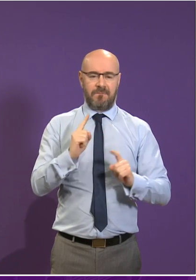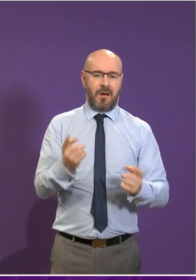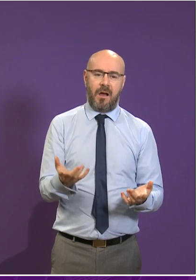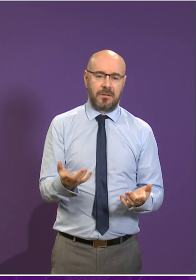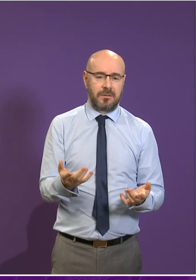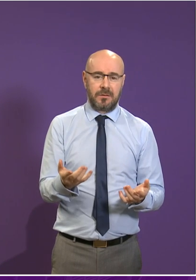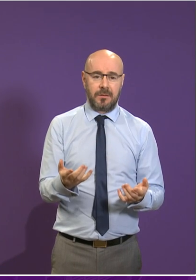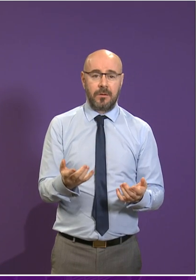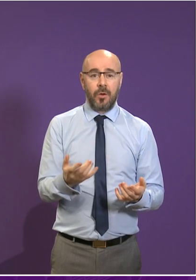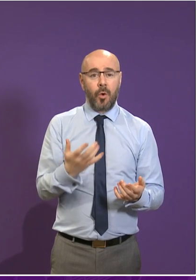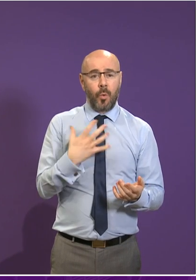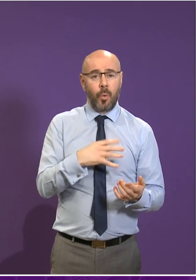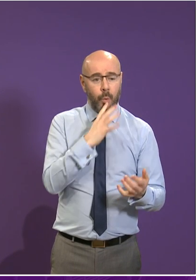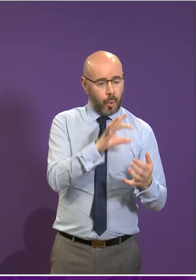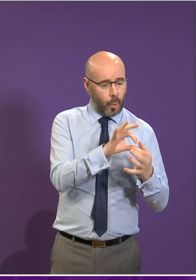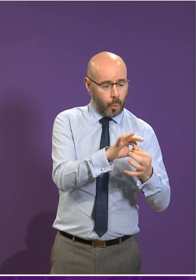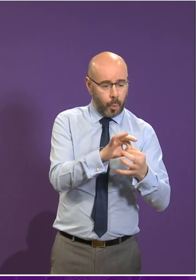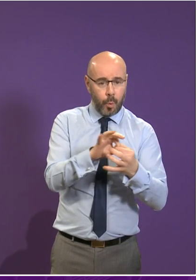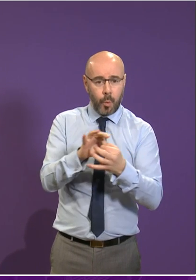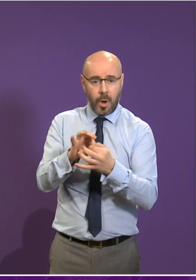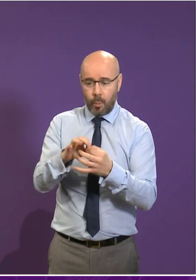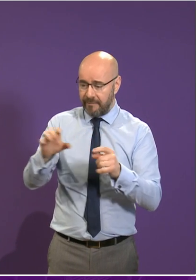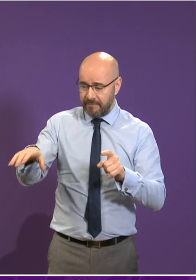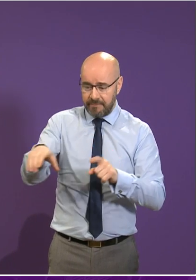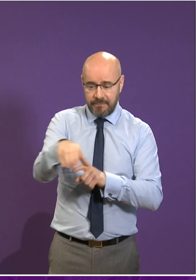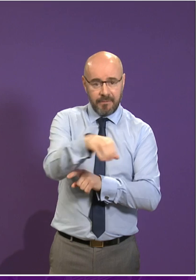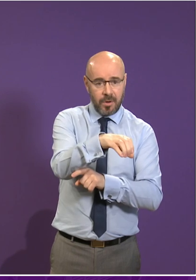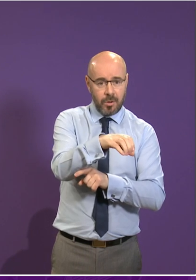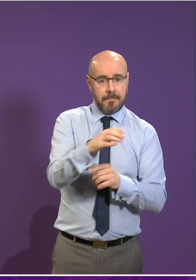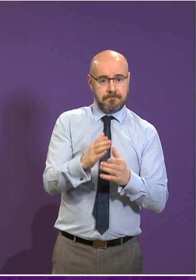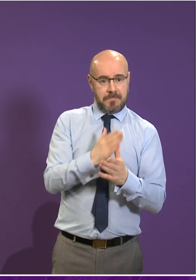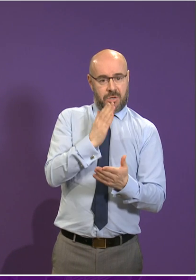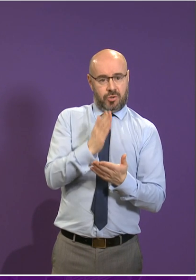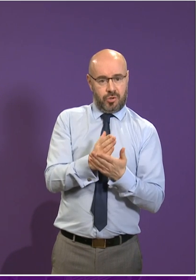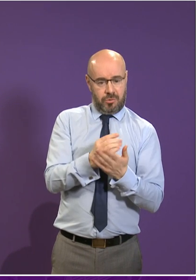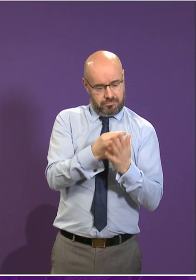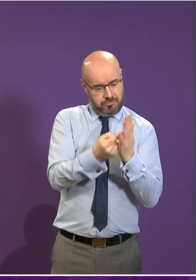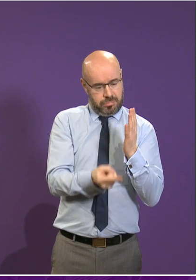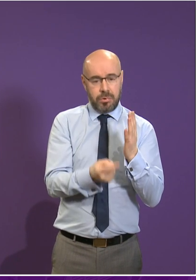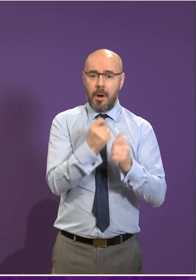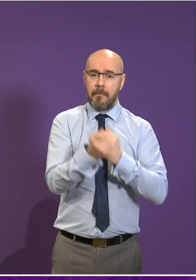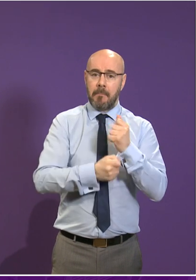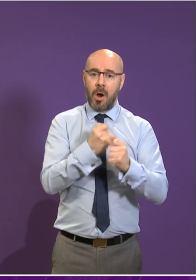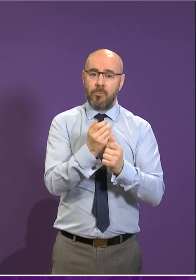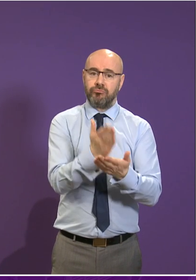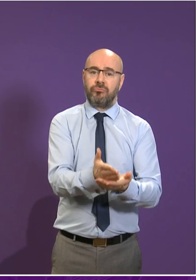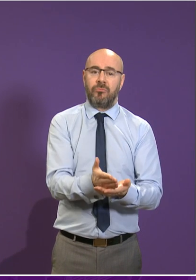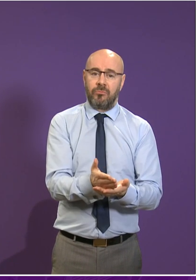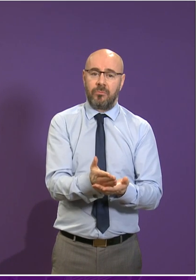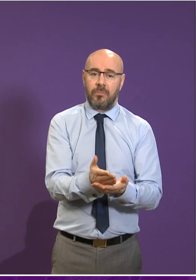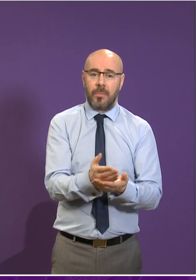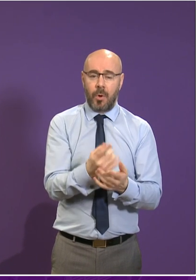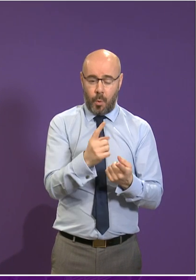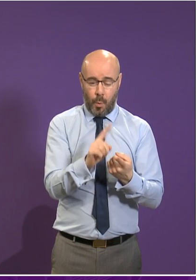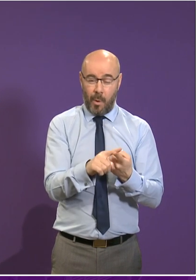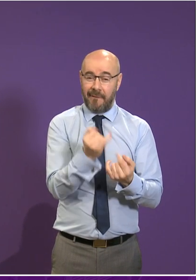will continue to work with anyone and everyone to make these actions a reality. And one final